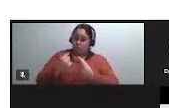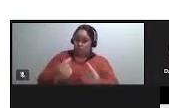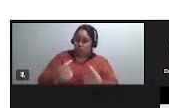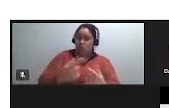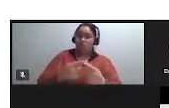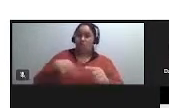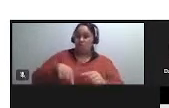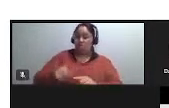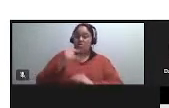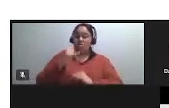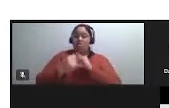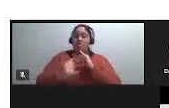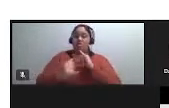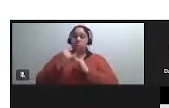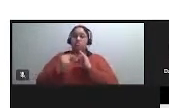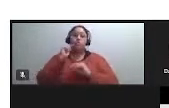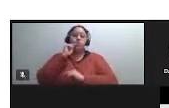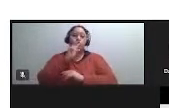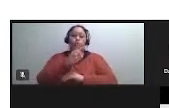last quarter of the